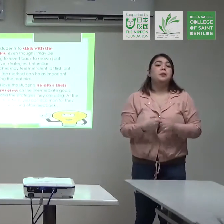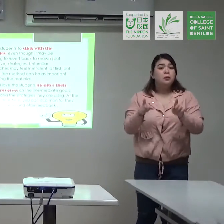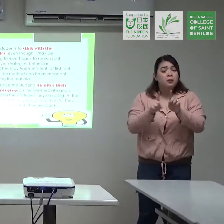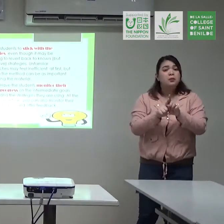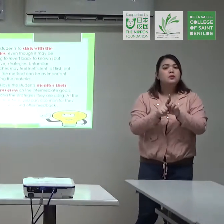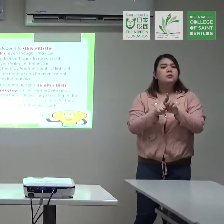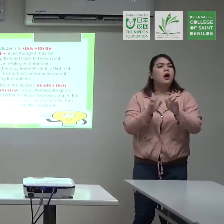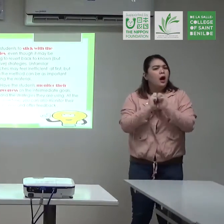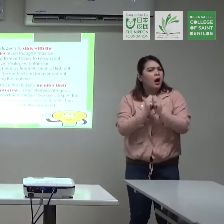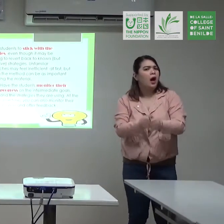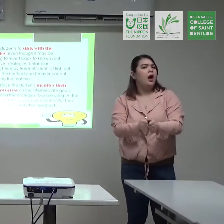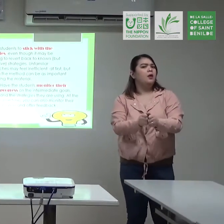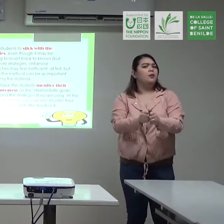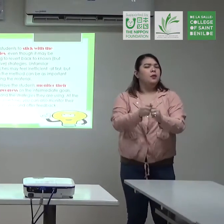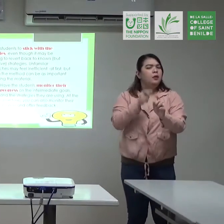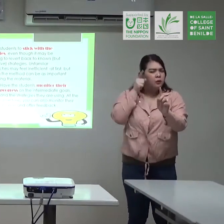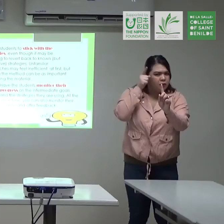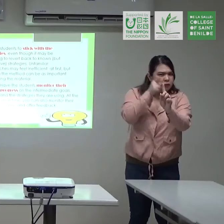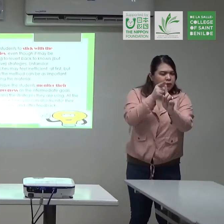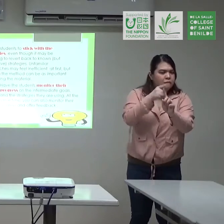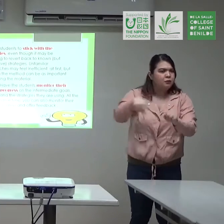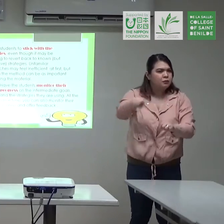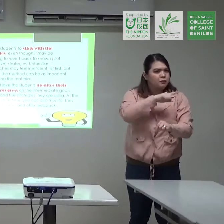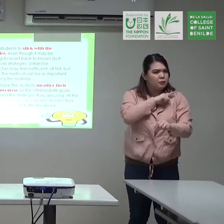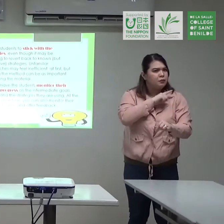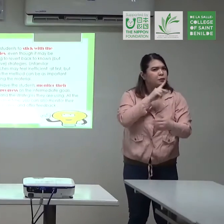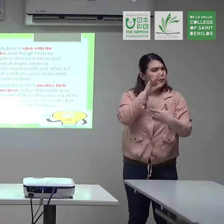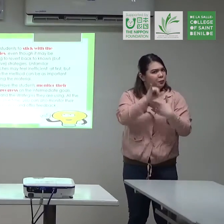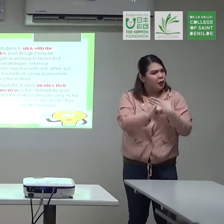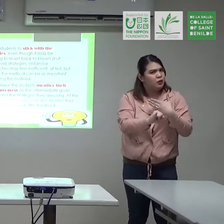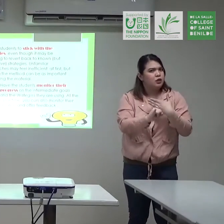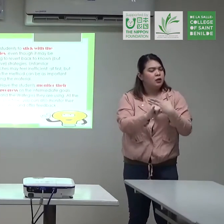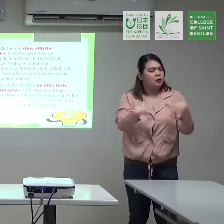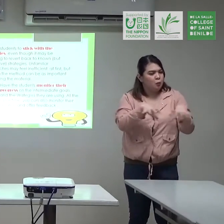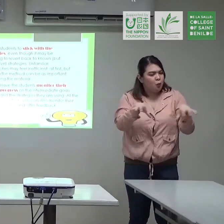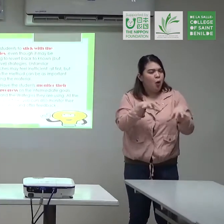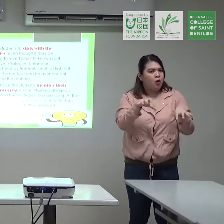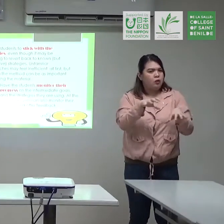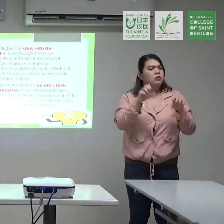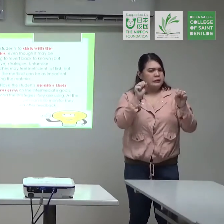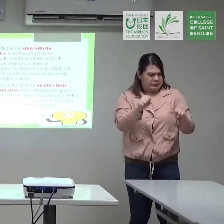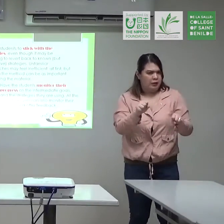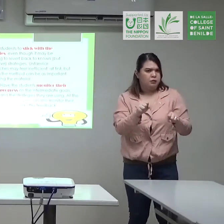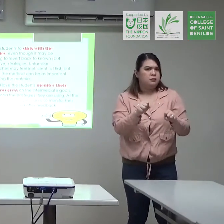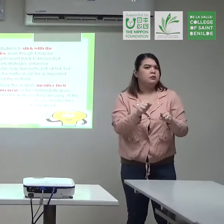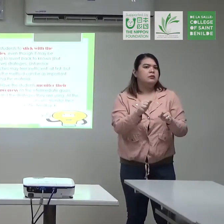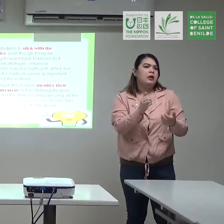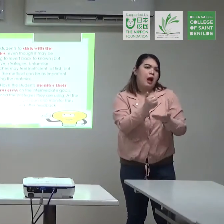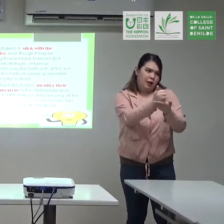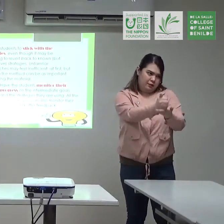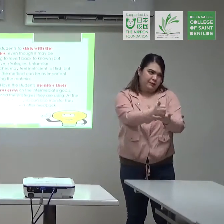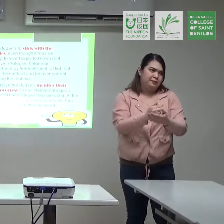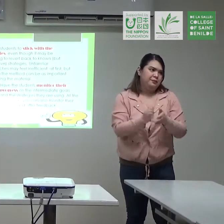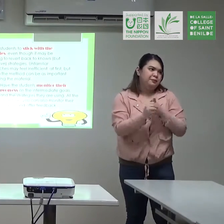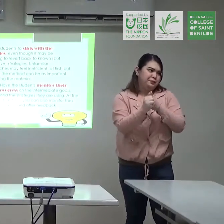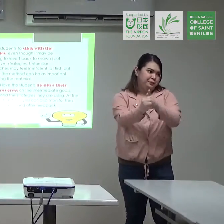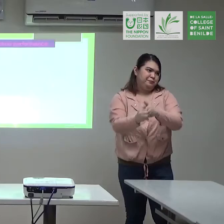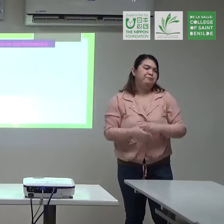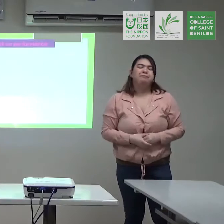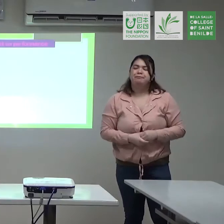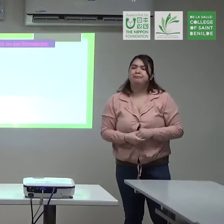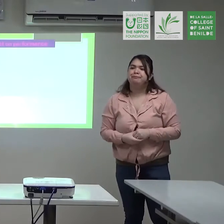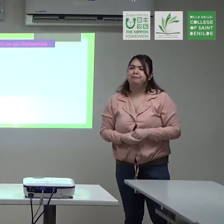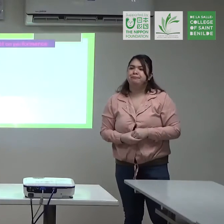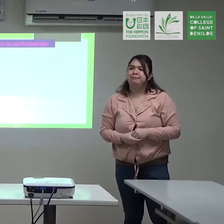enriching how they go about a particular project or learning task. With your assistance and guidance.